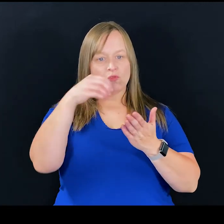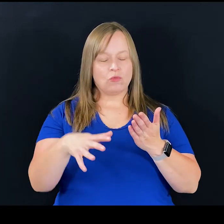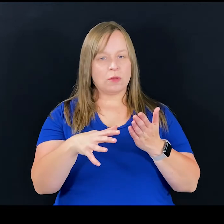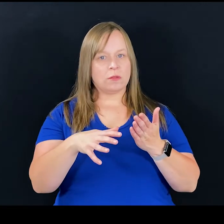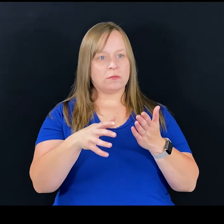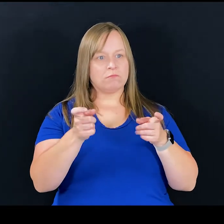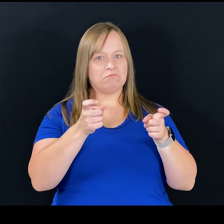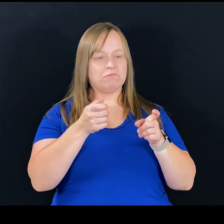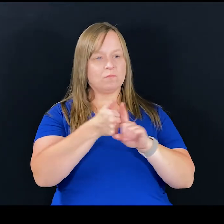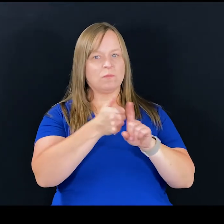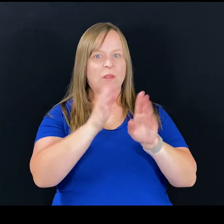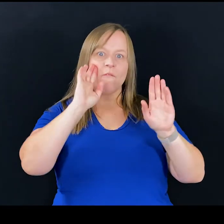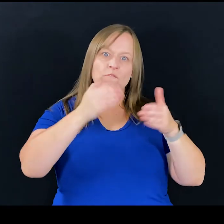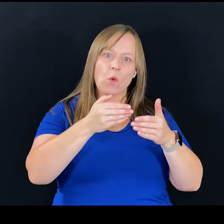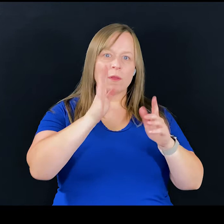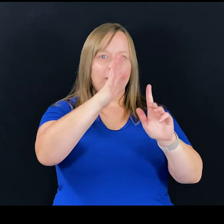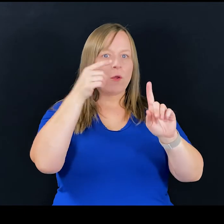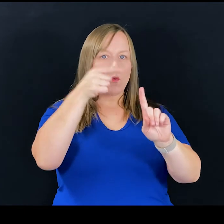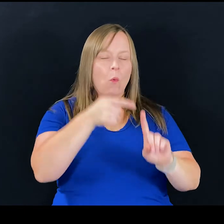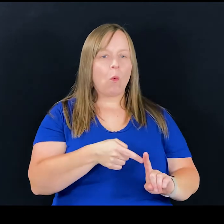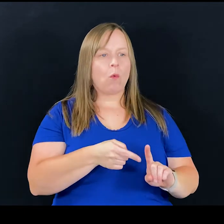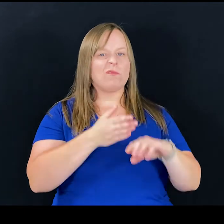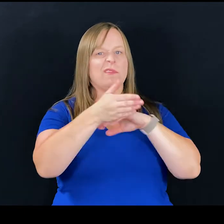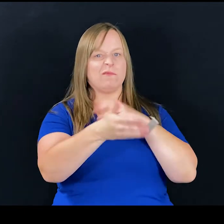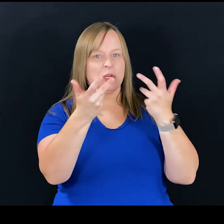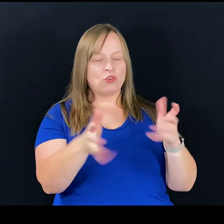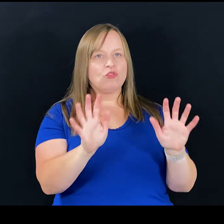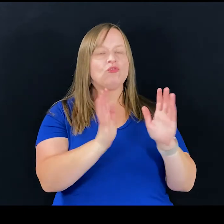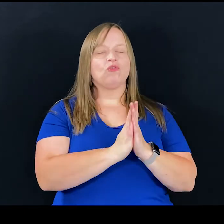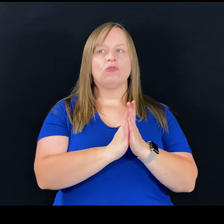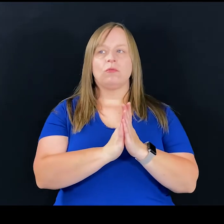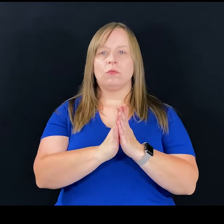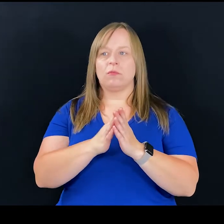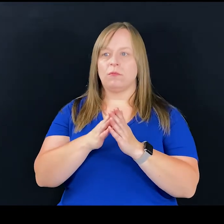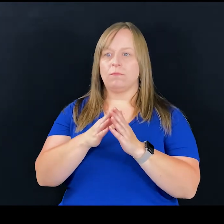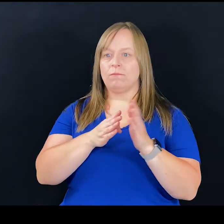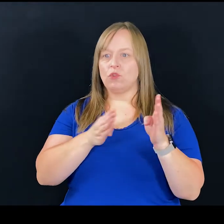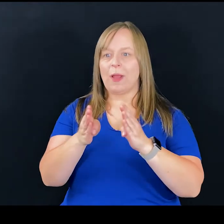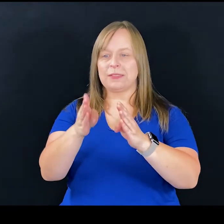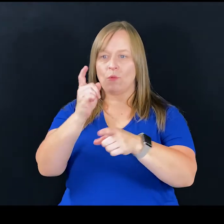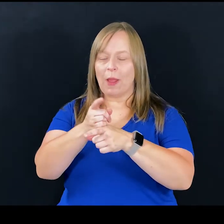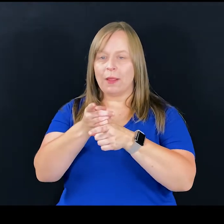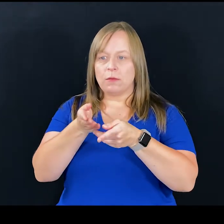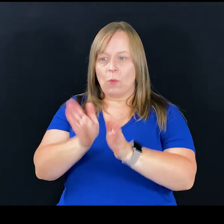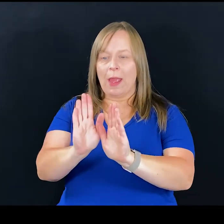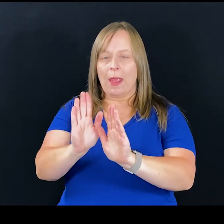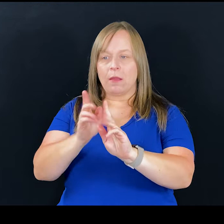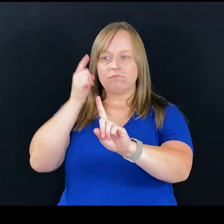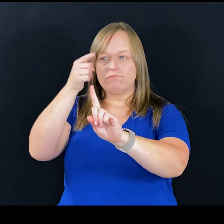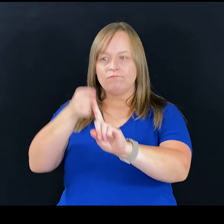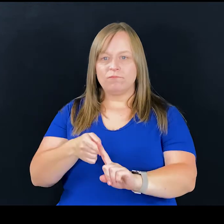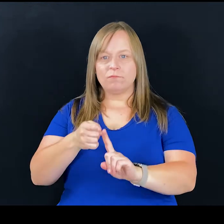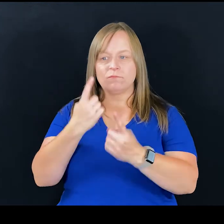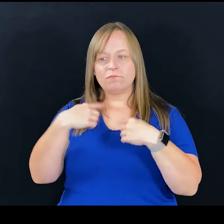When the students are leading their own CSC meeting, they're very focused on their goals, what they're doing afterwards. Really directs them in the right path,